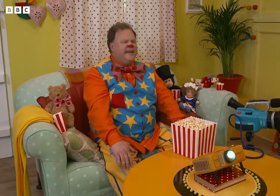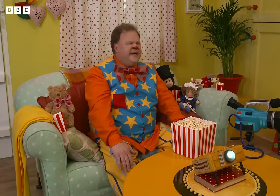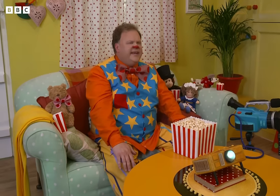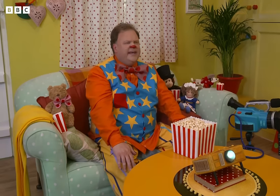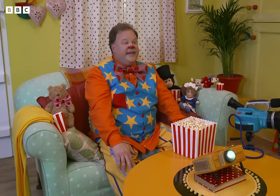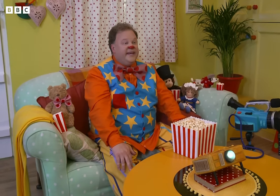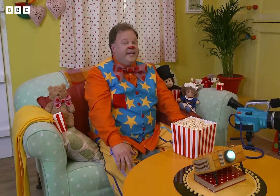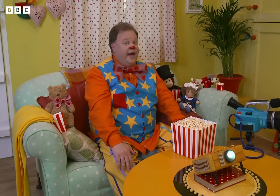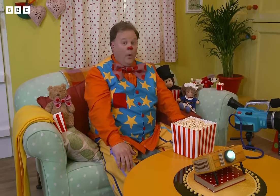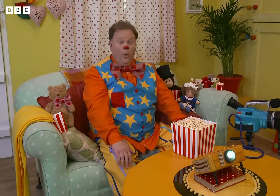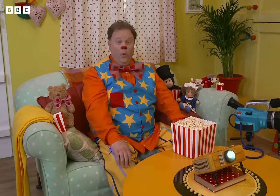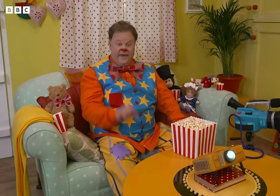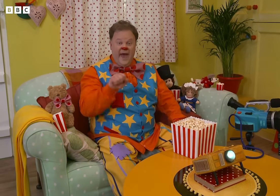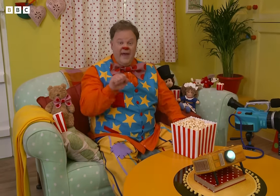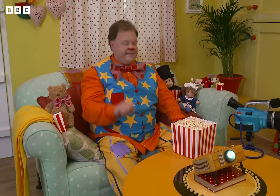sign for actor? Oh, yes.